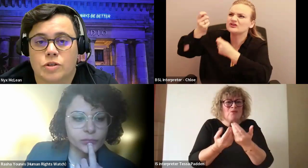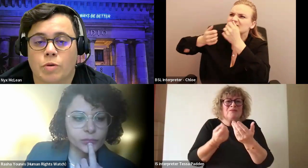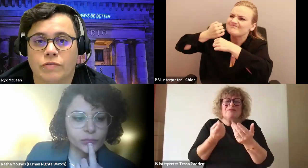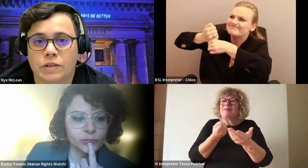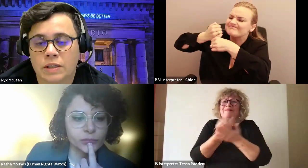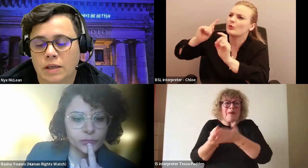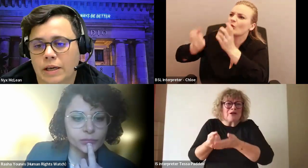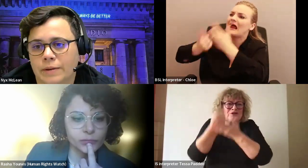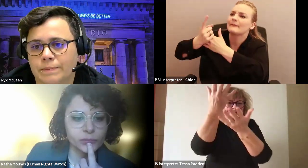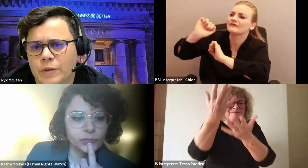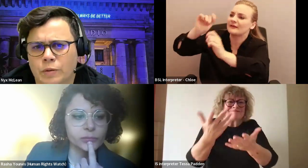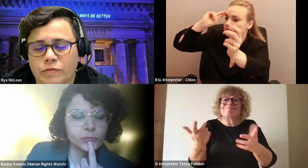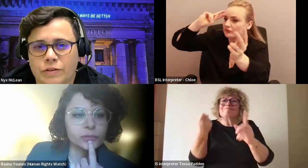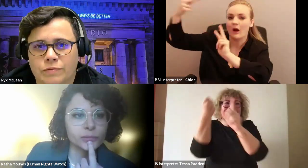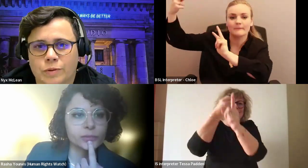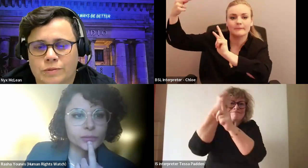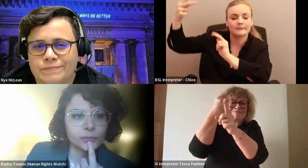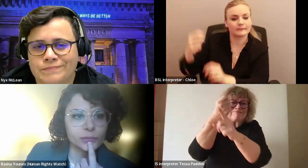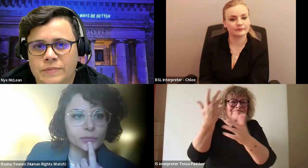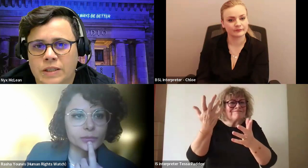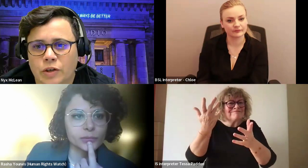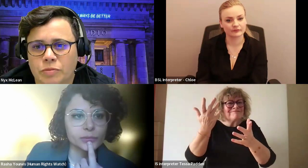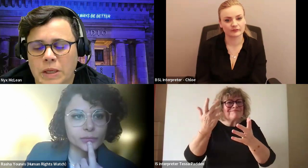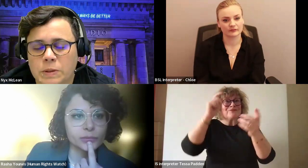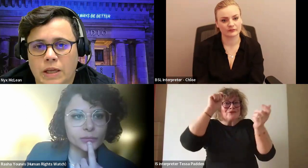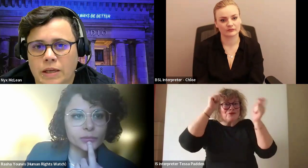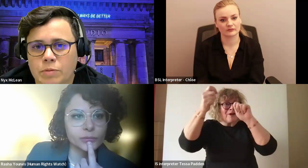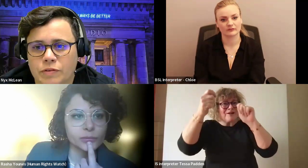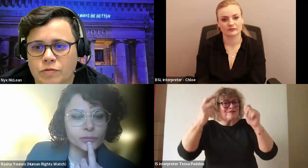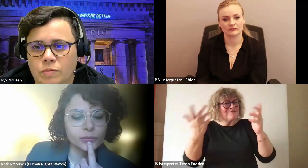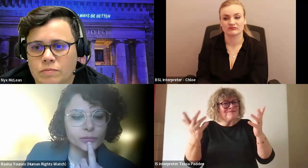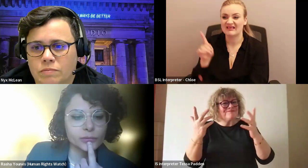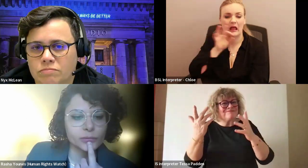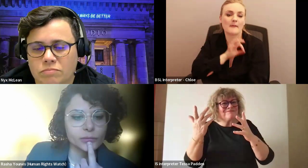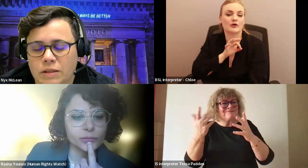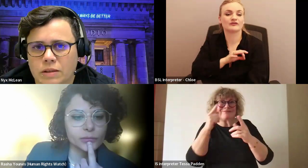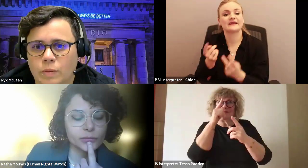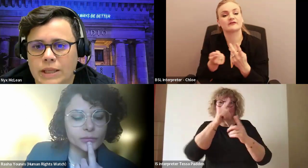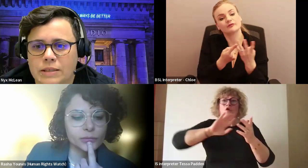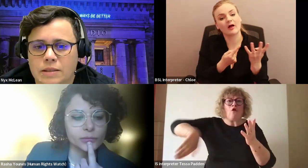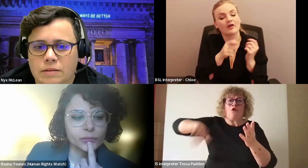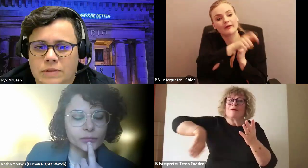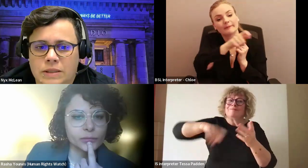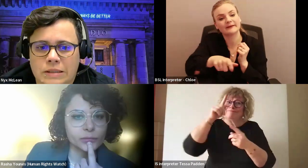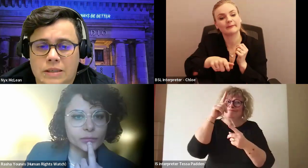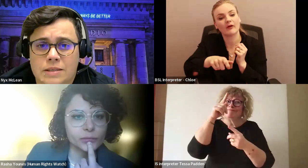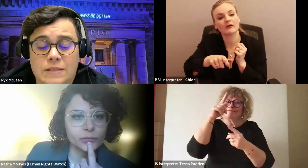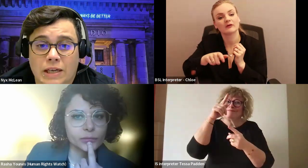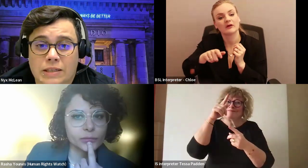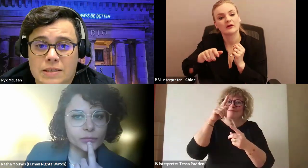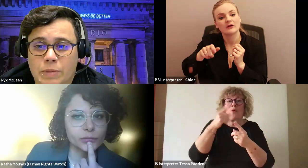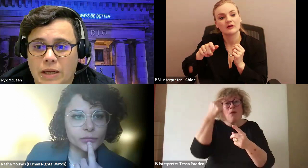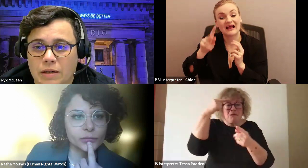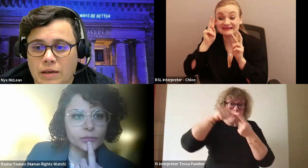desire to profit, profit over people, profit in a way that